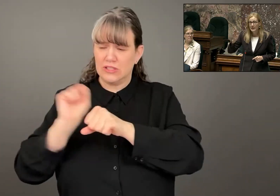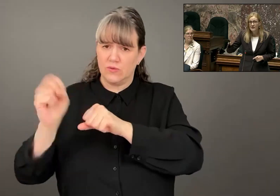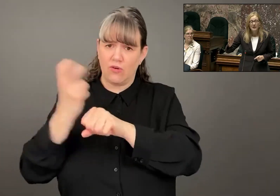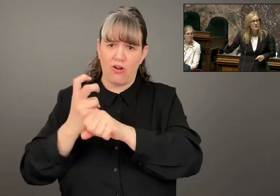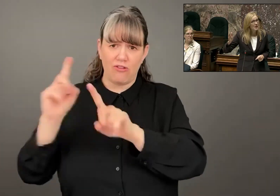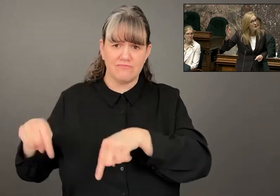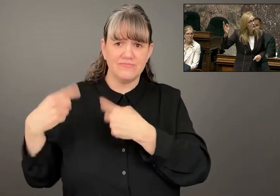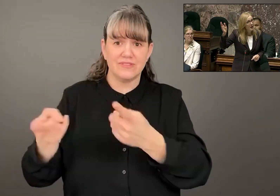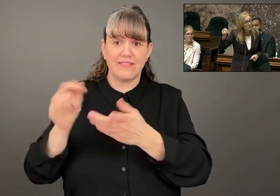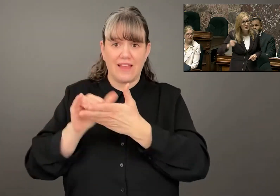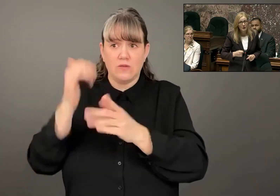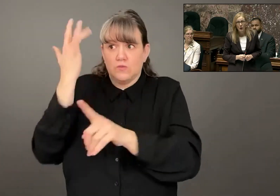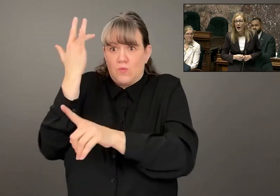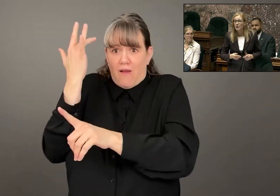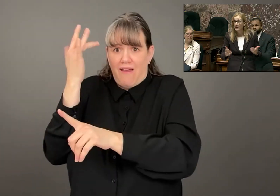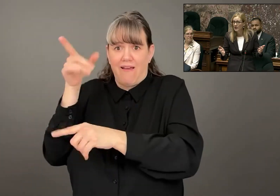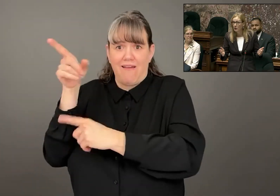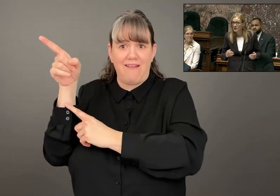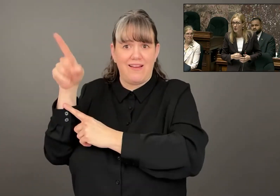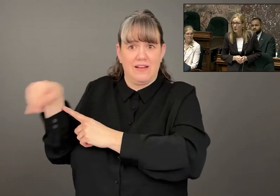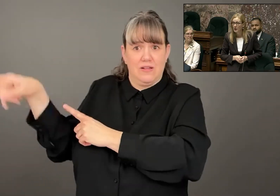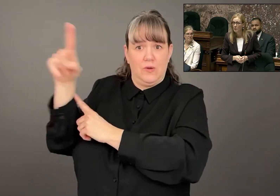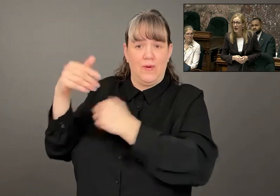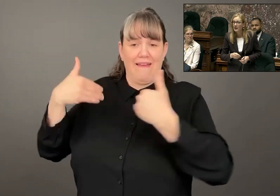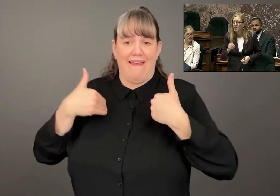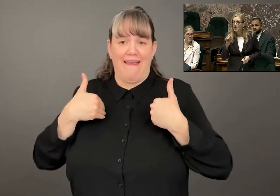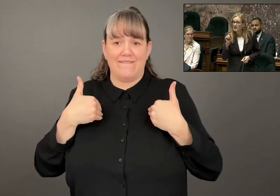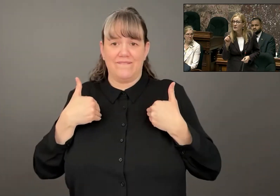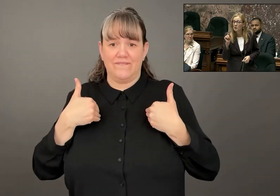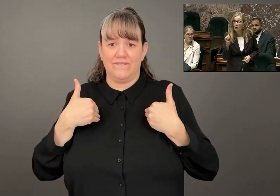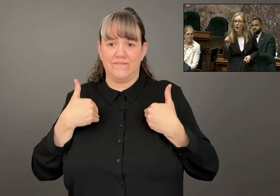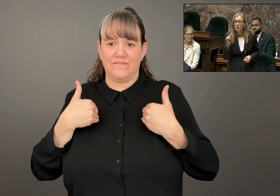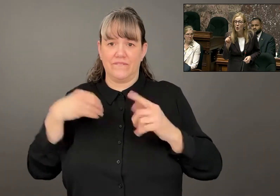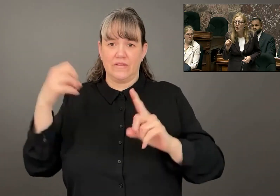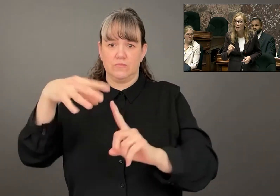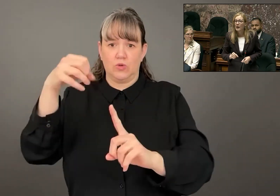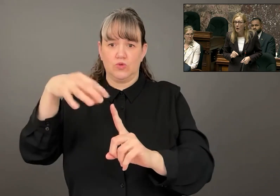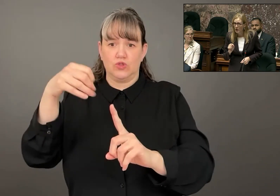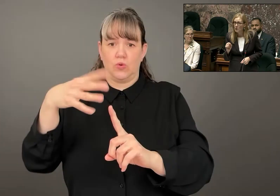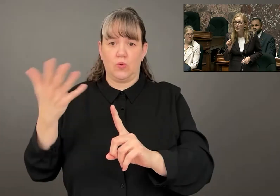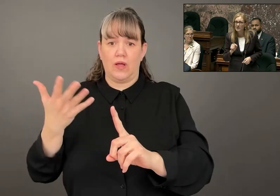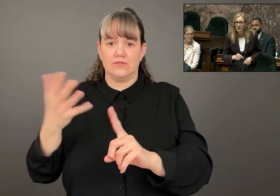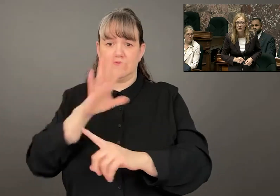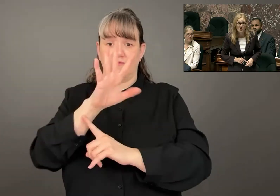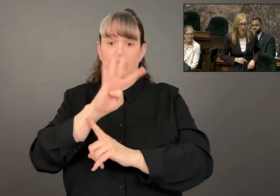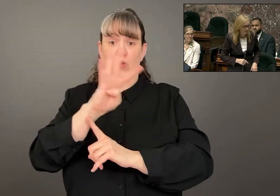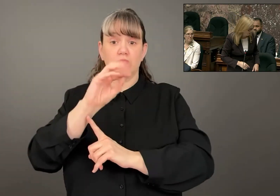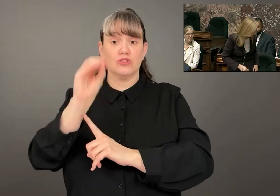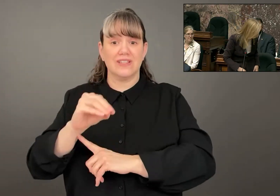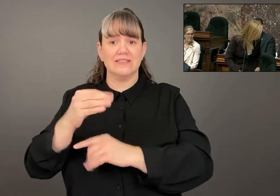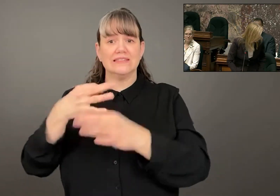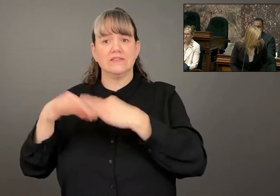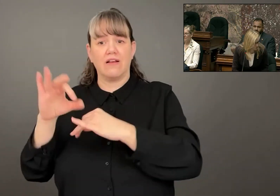54% instead of 75% or higher like in Ontario and Quebec. This is important work, and we will continue to